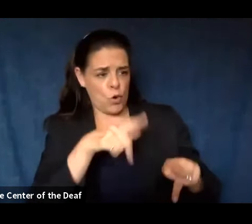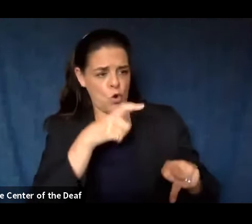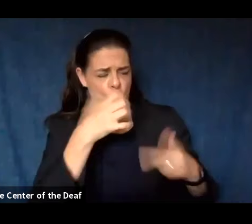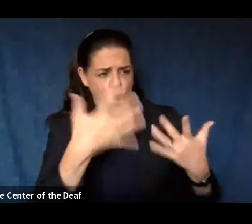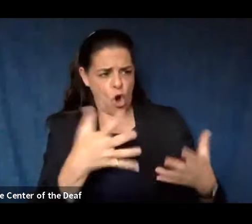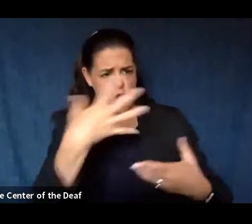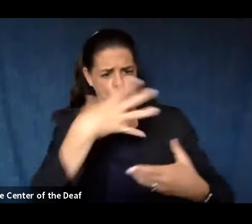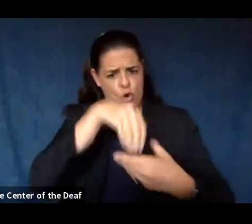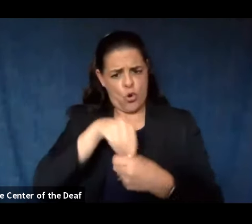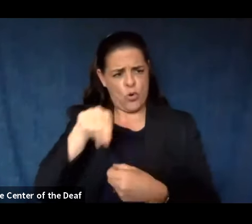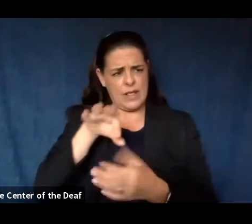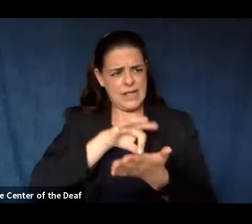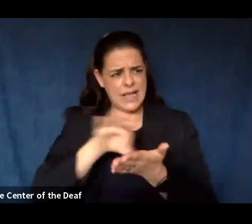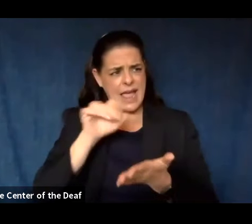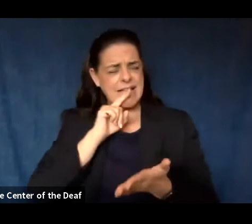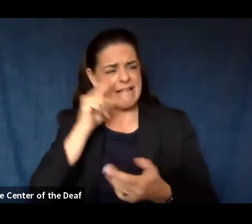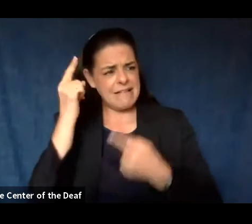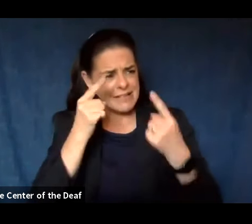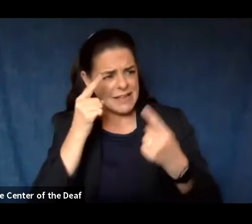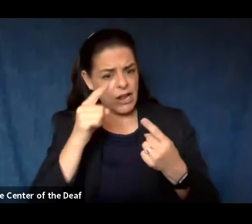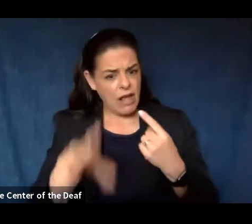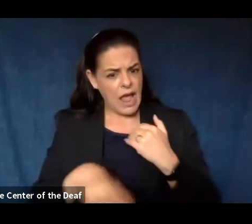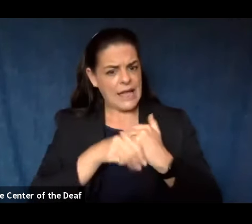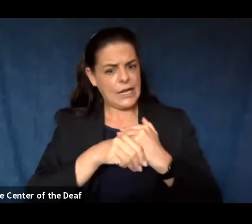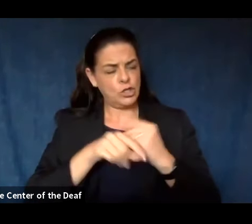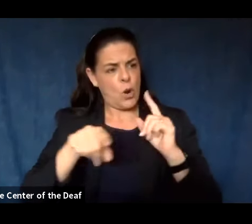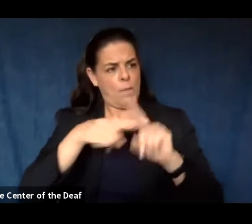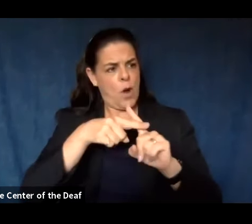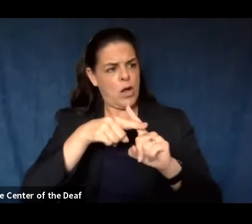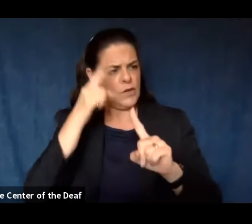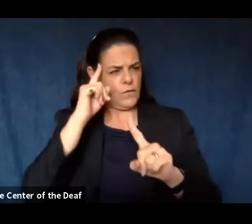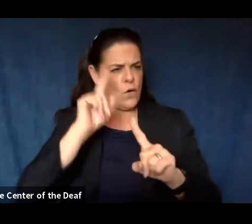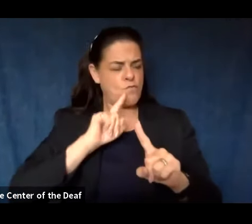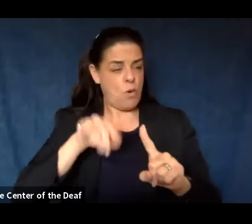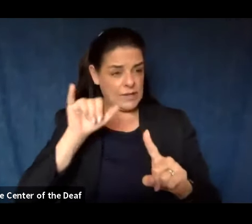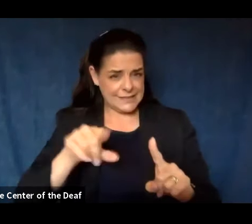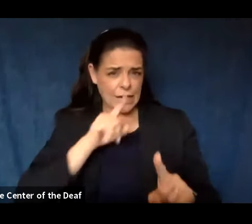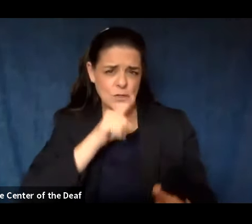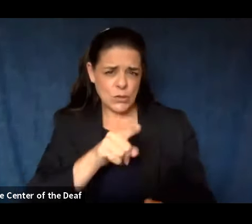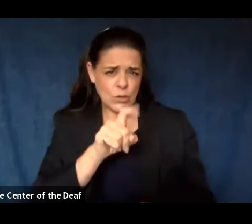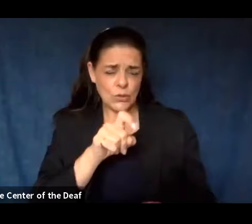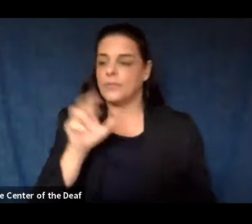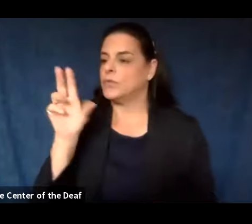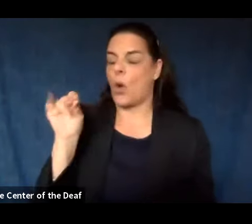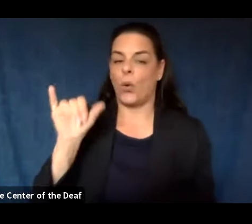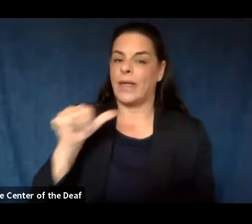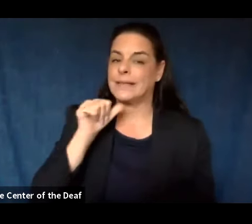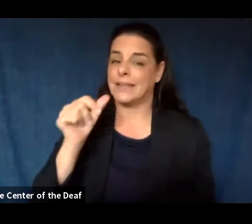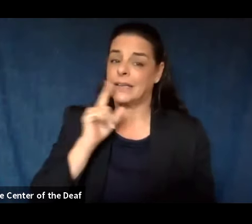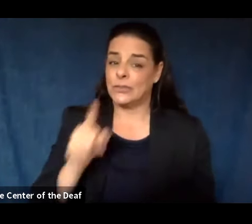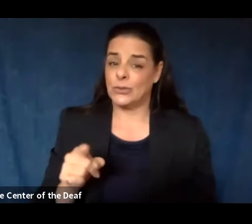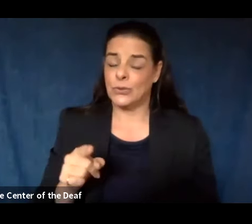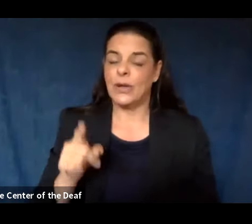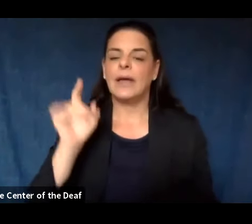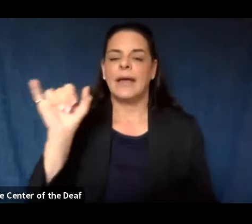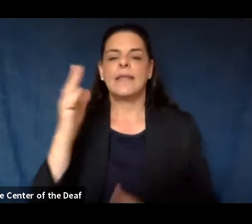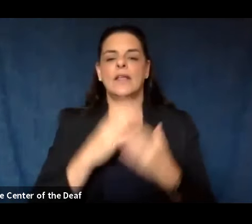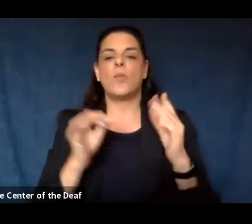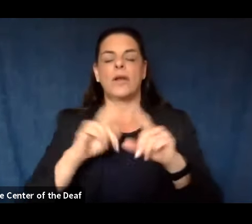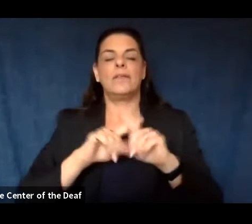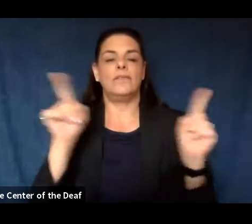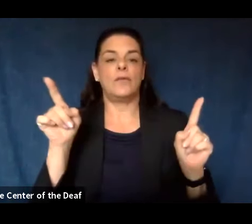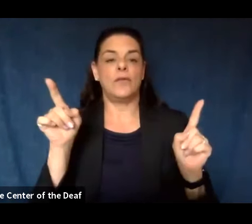in the count is being considered an additional positive for reporting. Is that true? That is not true. So, and that's part of the difference